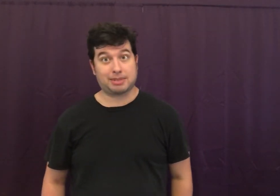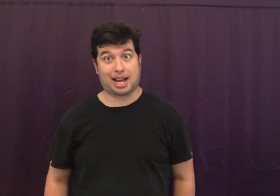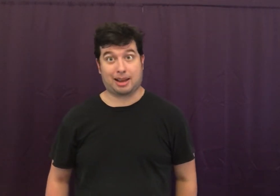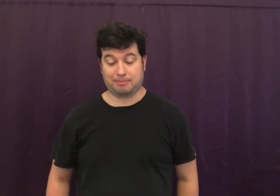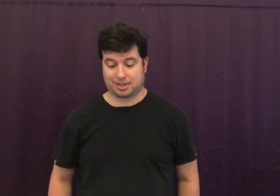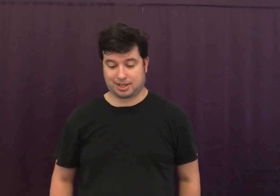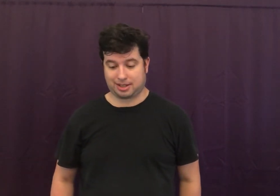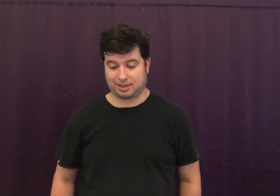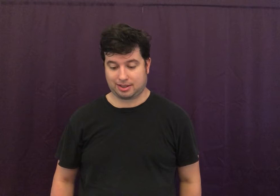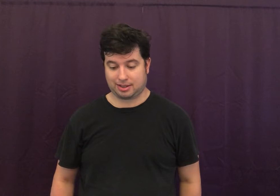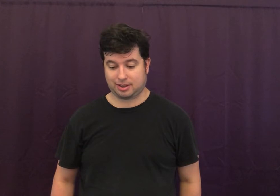Sometimes.